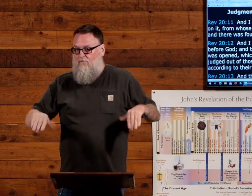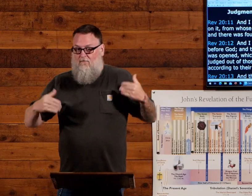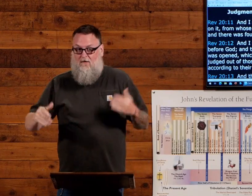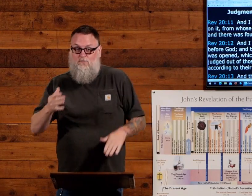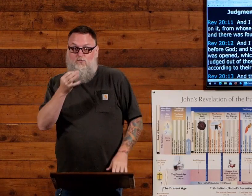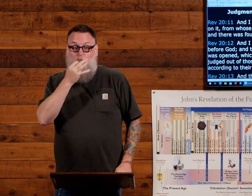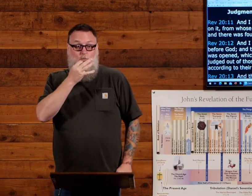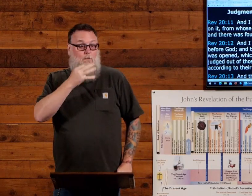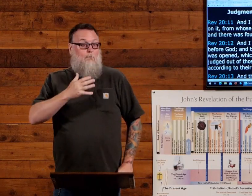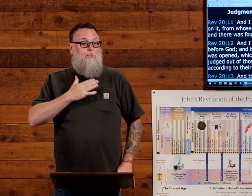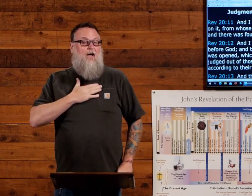verse